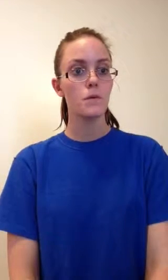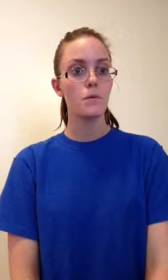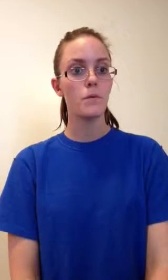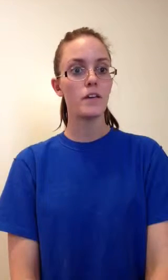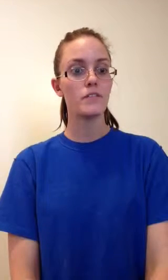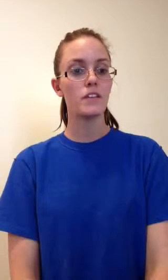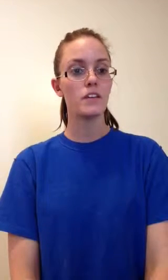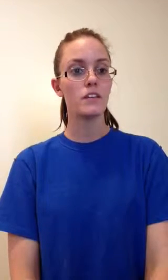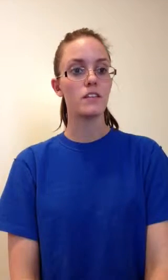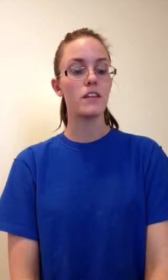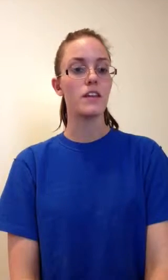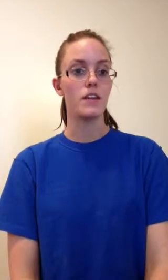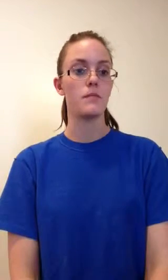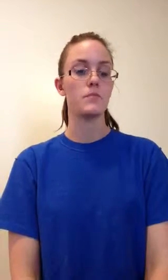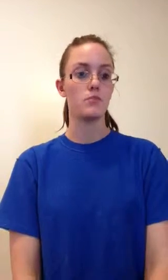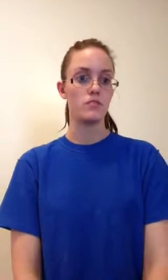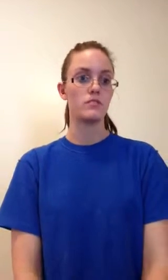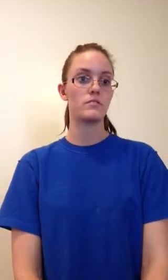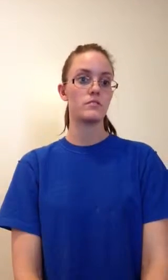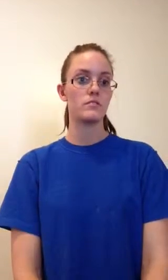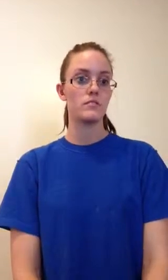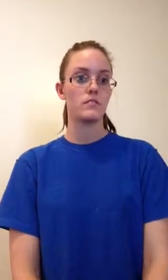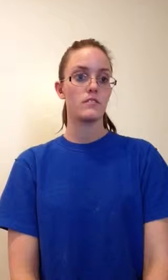Well, we have to get the name noticed.